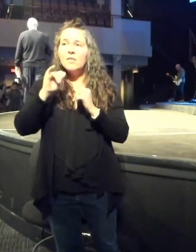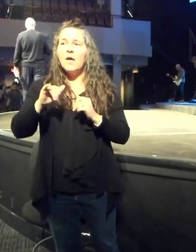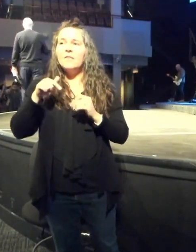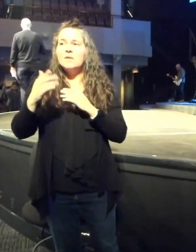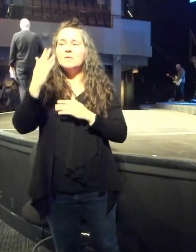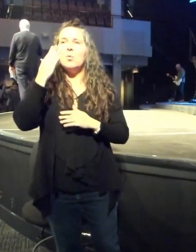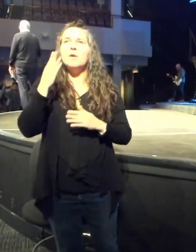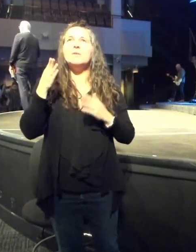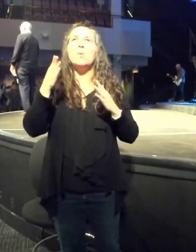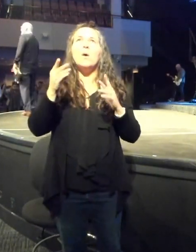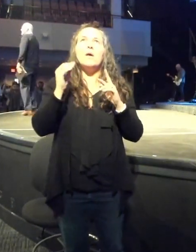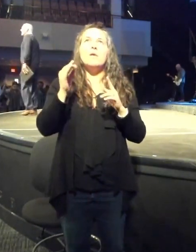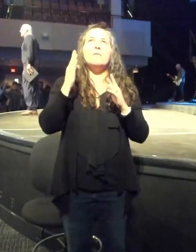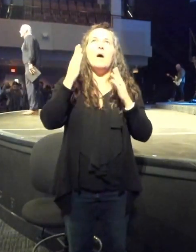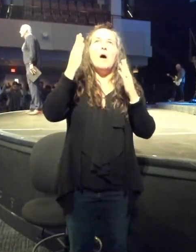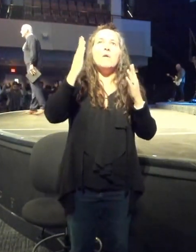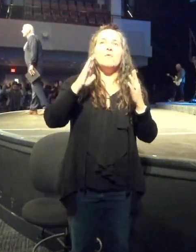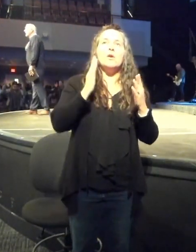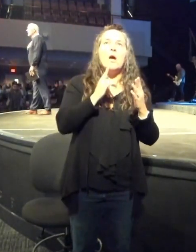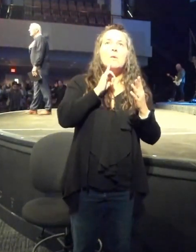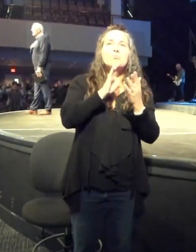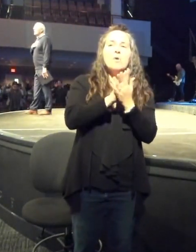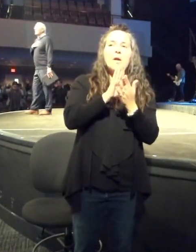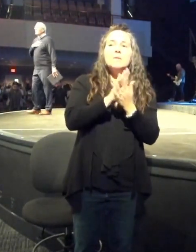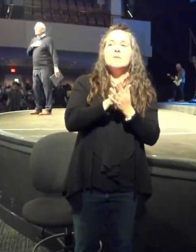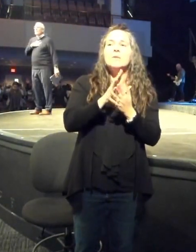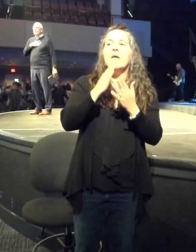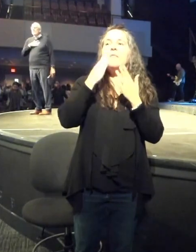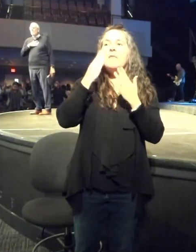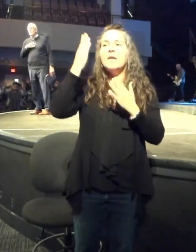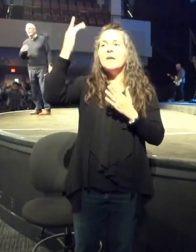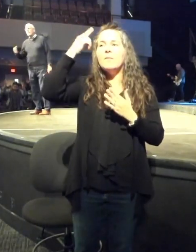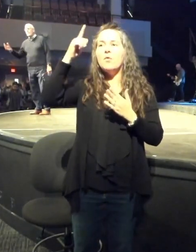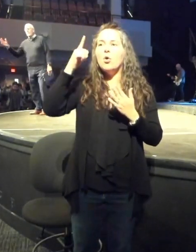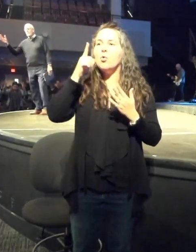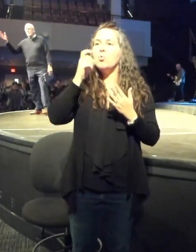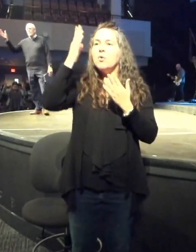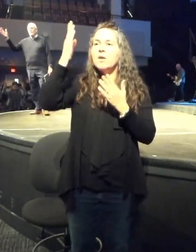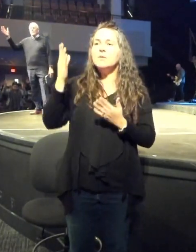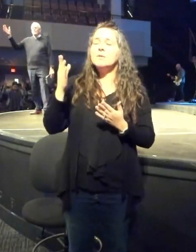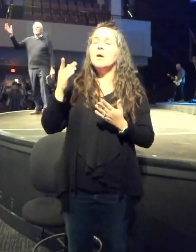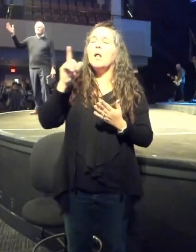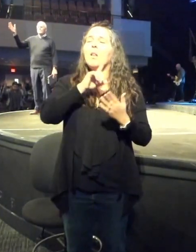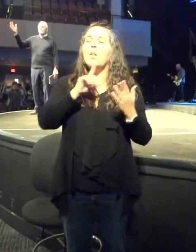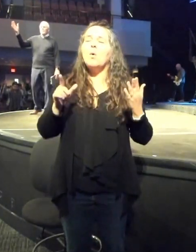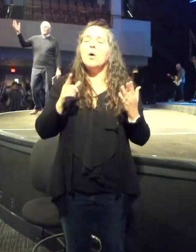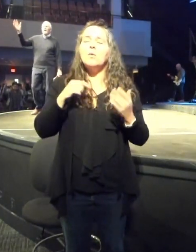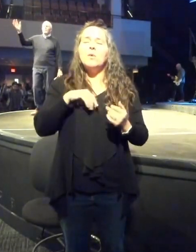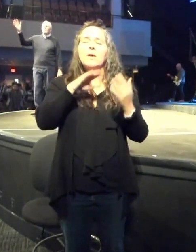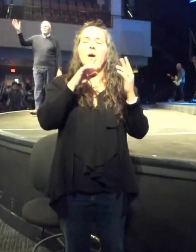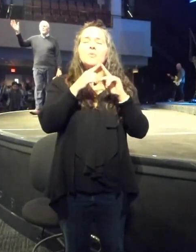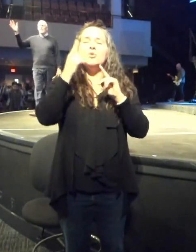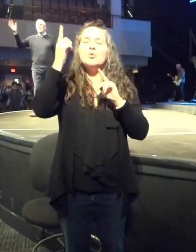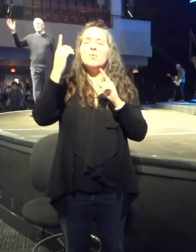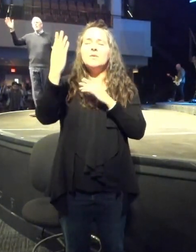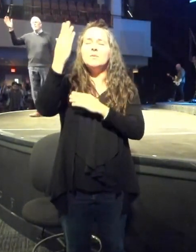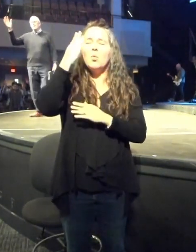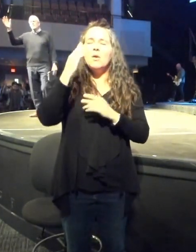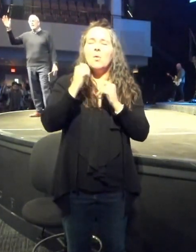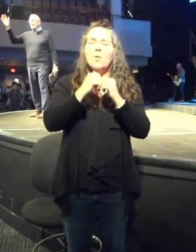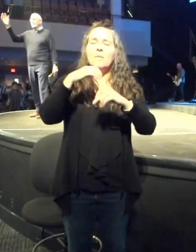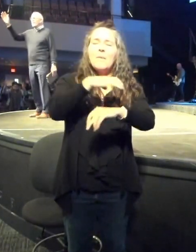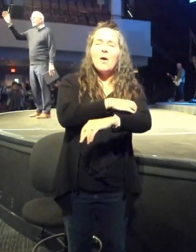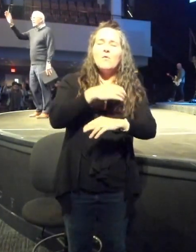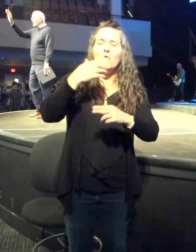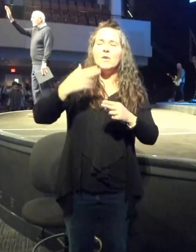way of offering our praise and thanks to Him and thanking Him for who He is. Lord, we come before You this morning. What a powerful name Your name is,